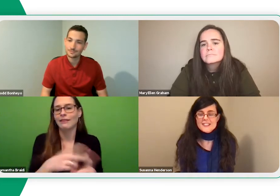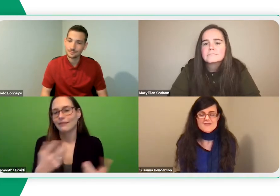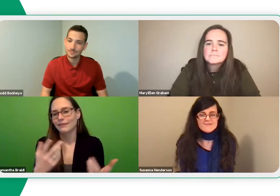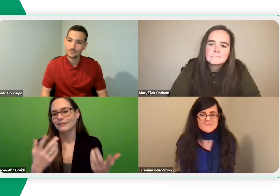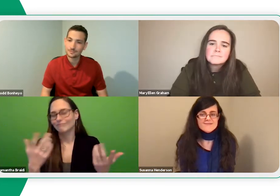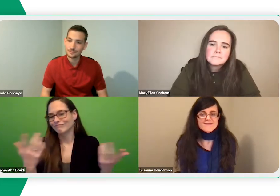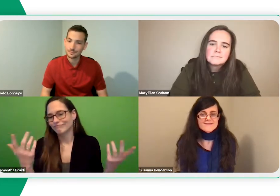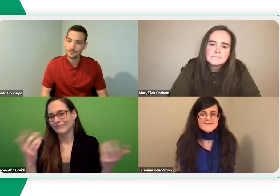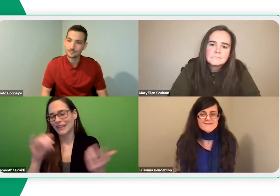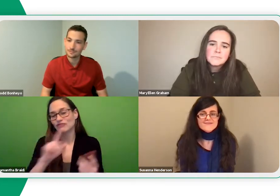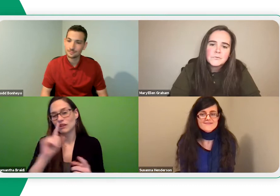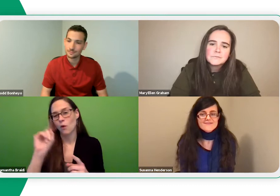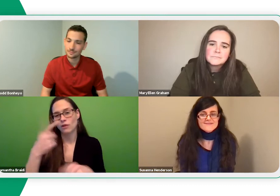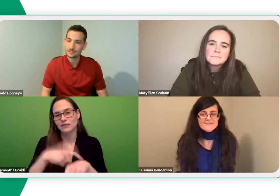curriculum.